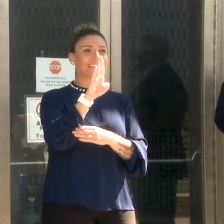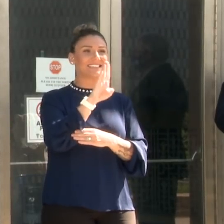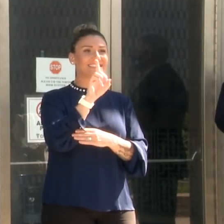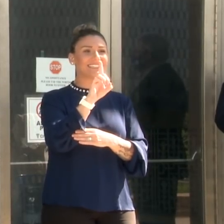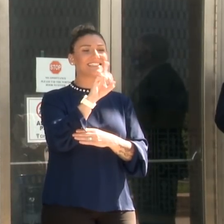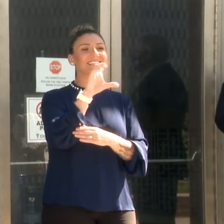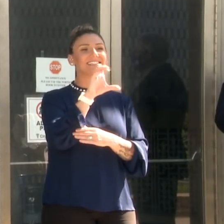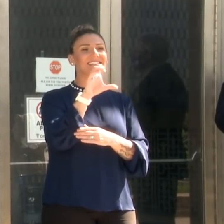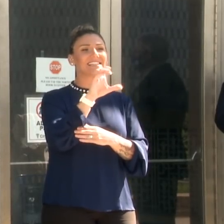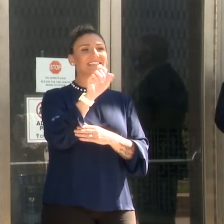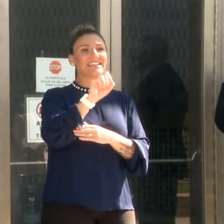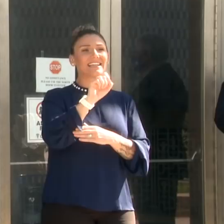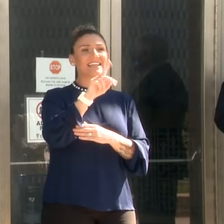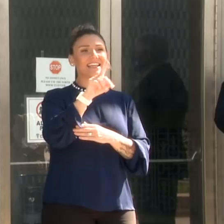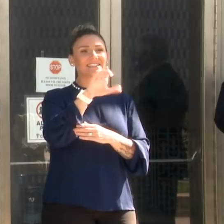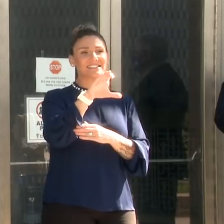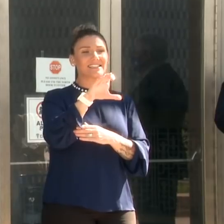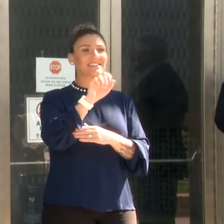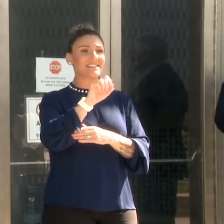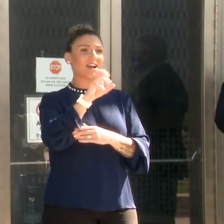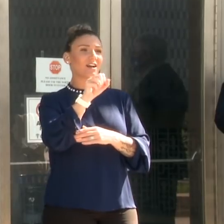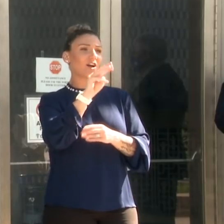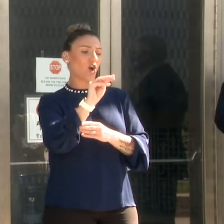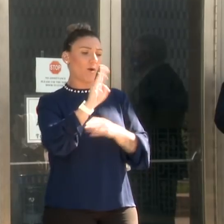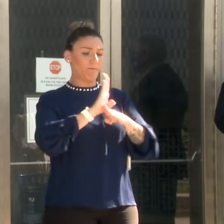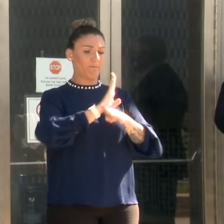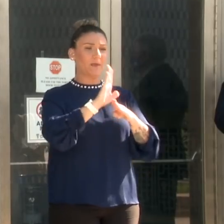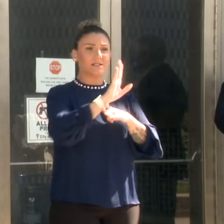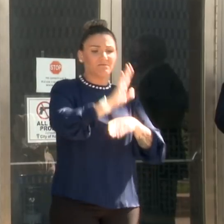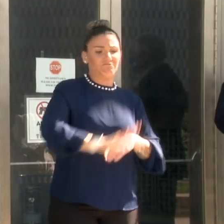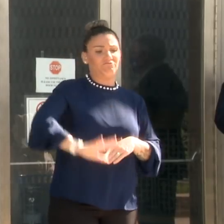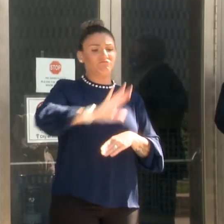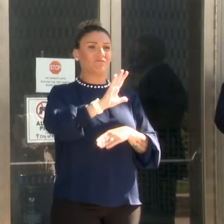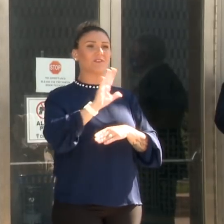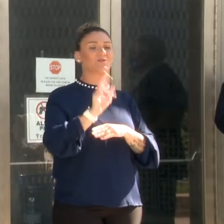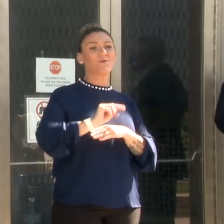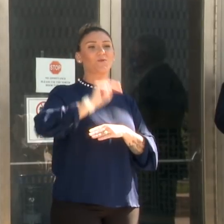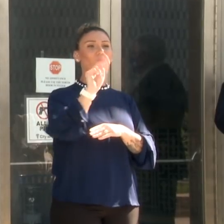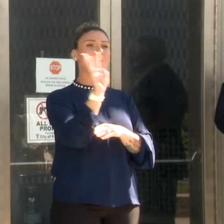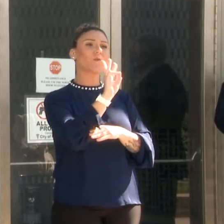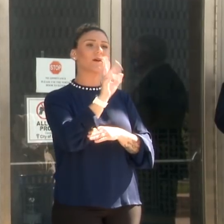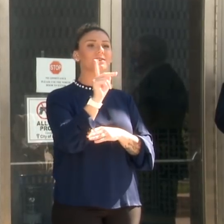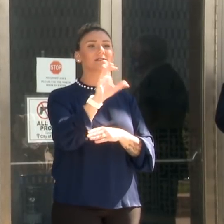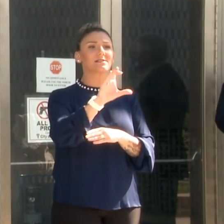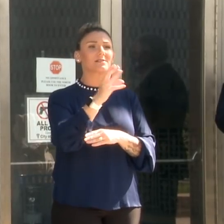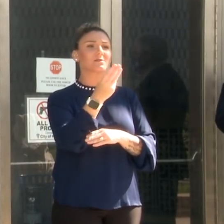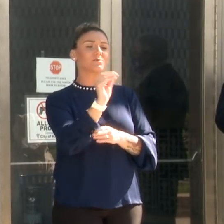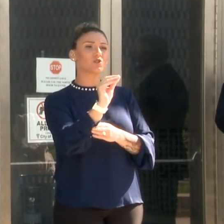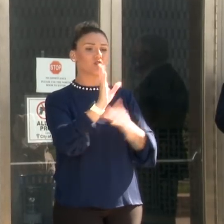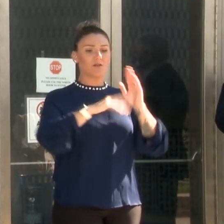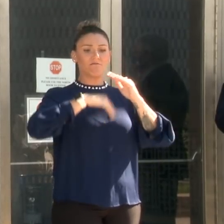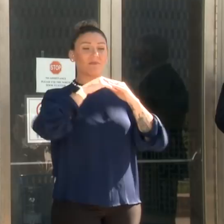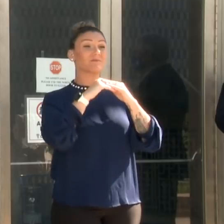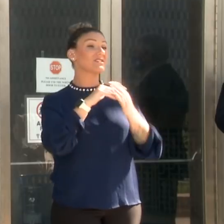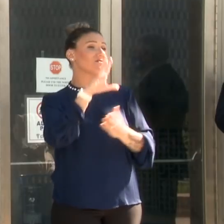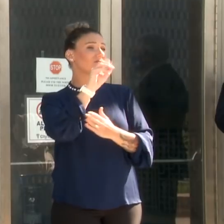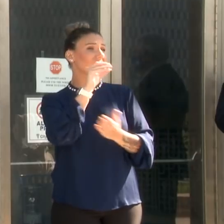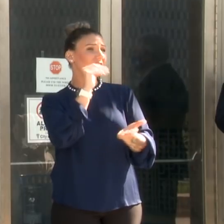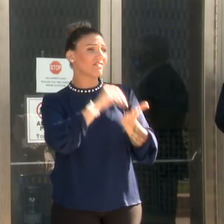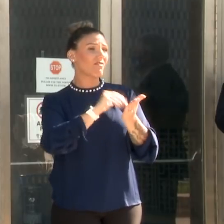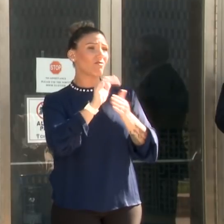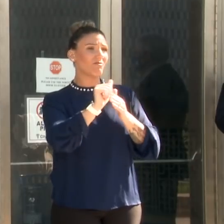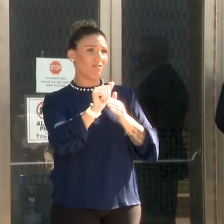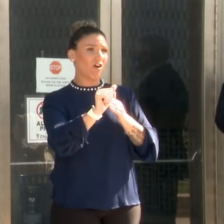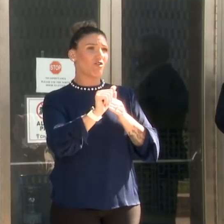edckc.com. Businesses in the Clay County portion of Kansas City, so in northwest Kansas City, can apply for grants of up to